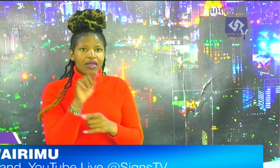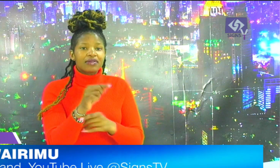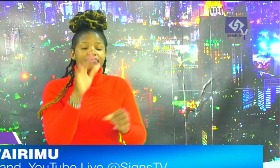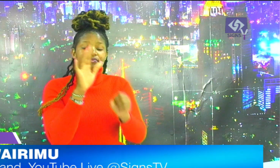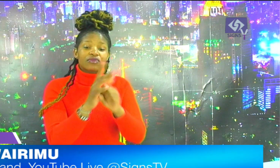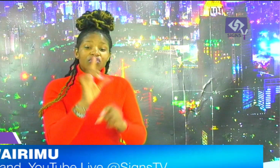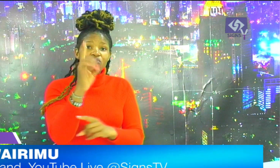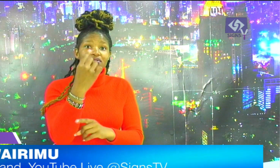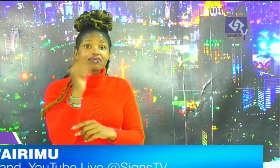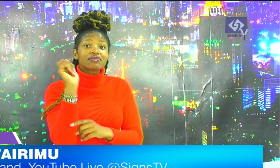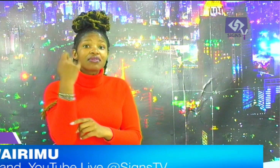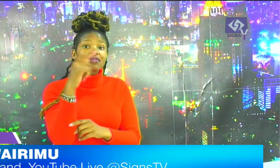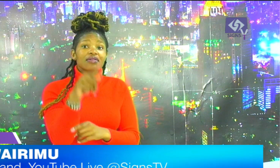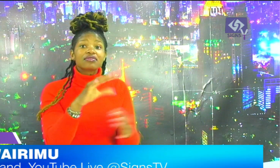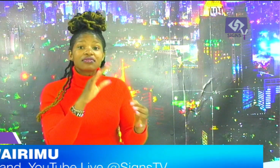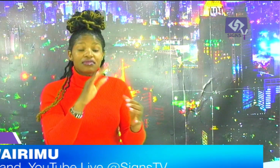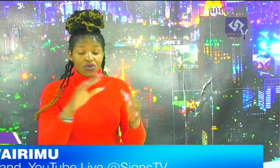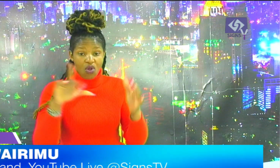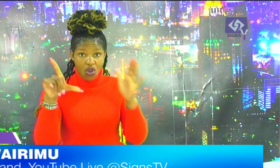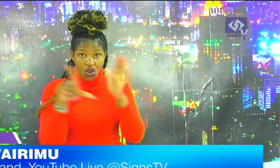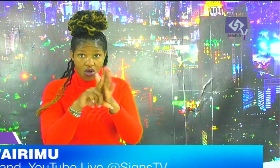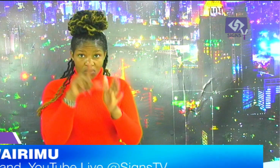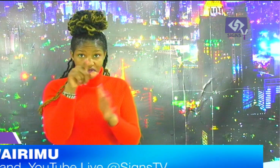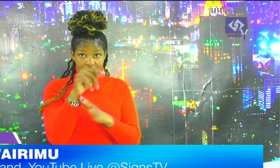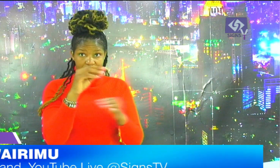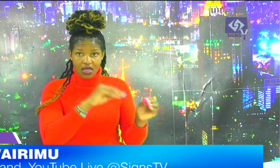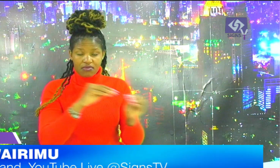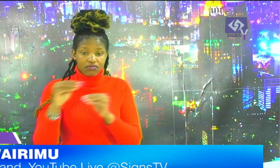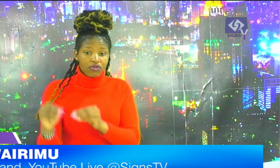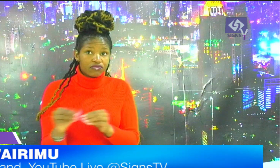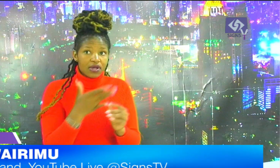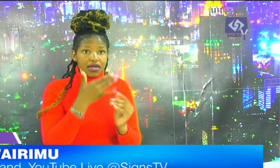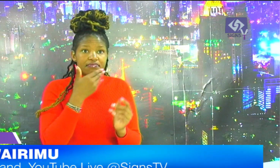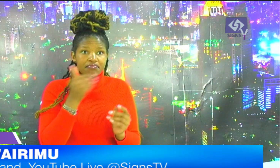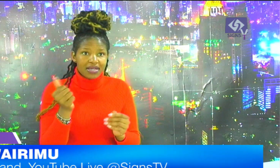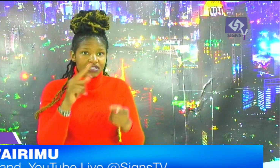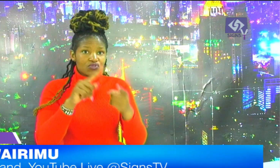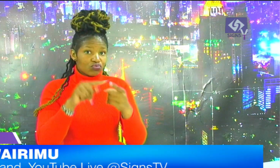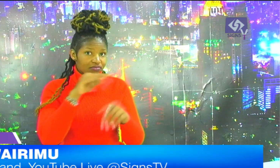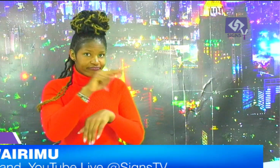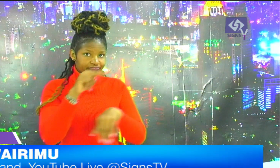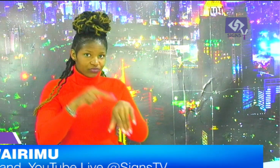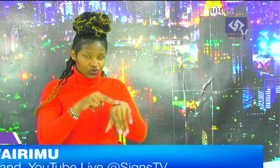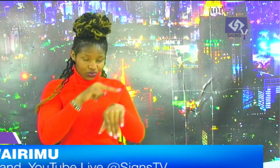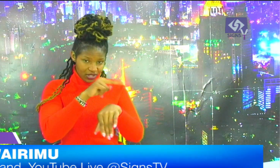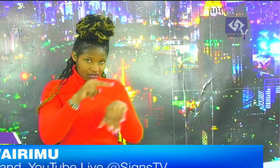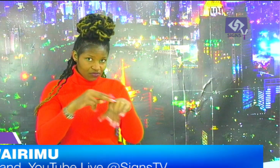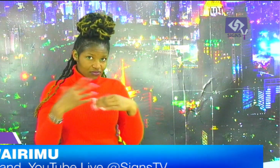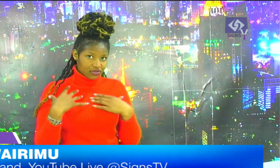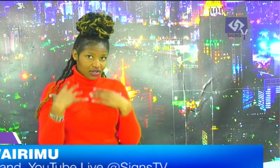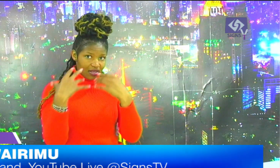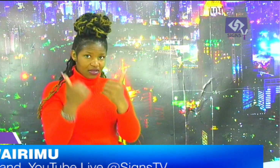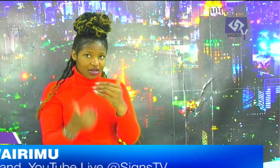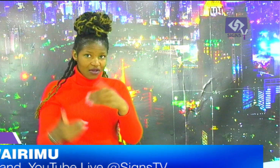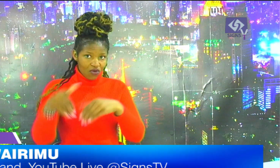Talks between Kenya Kwanza and Azimio la Umoja, One Kenya Alliance, proposed reforms to